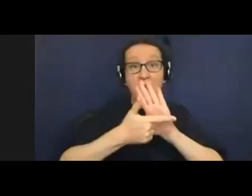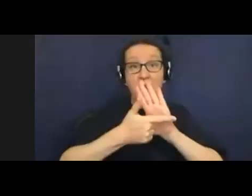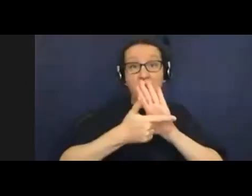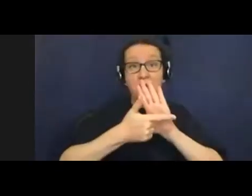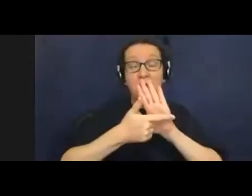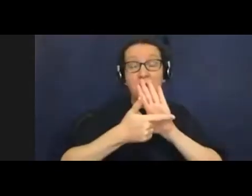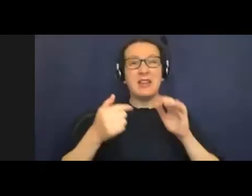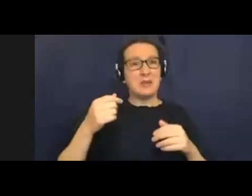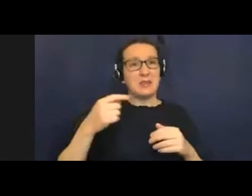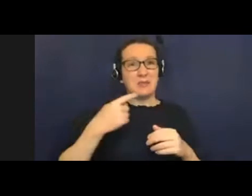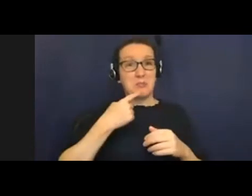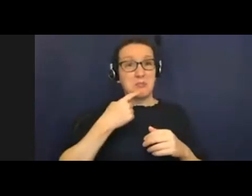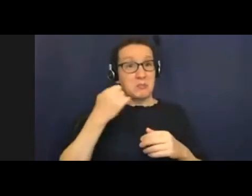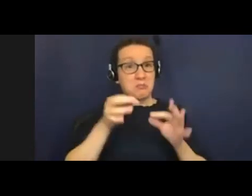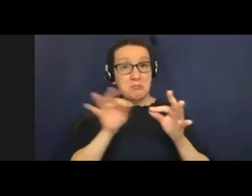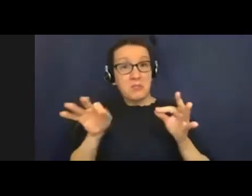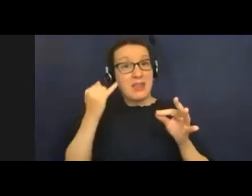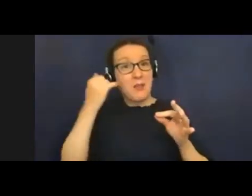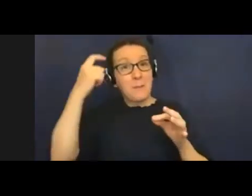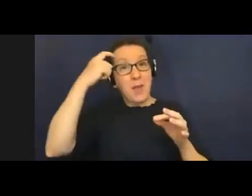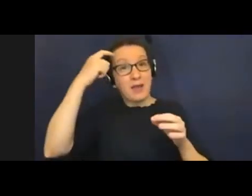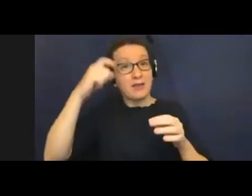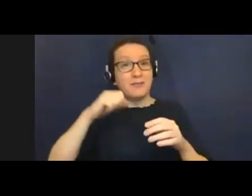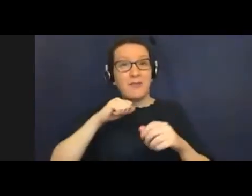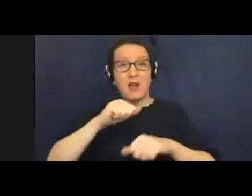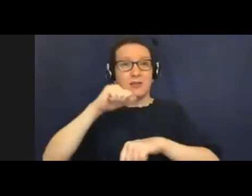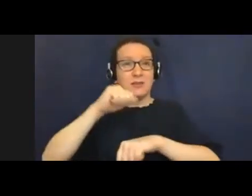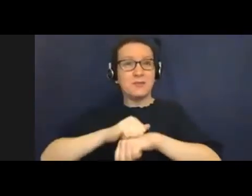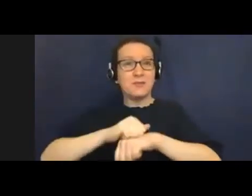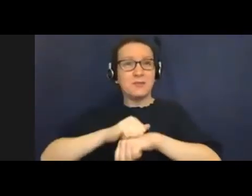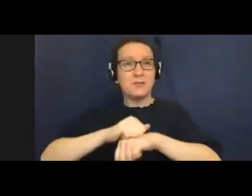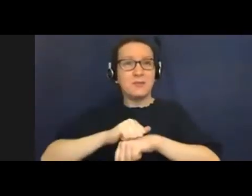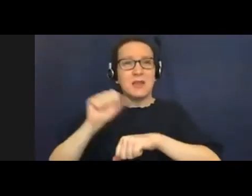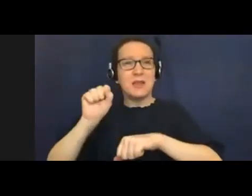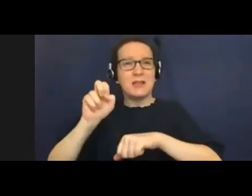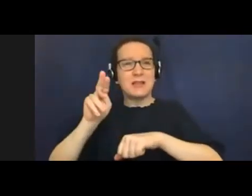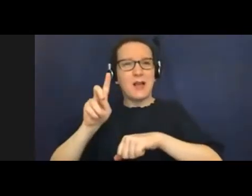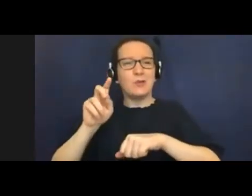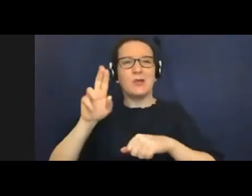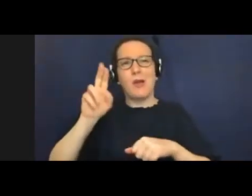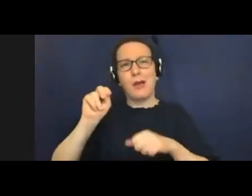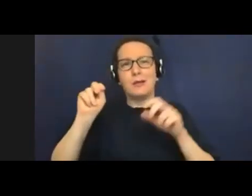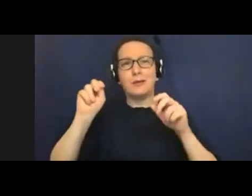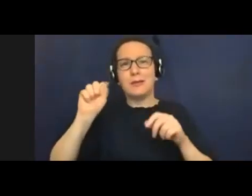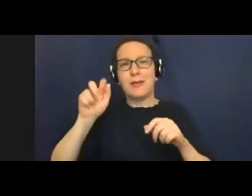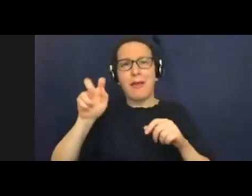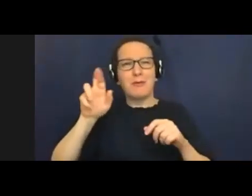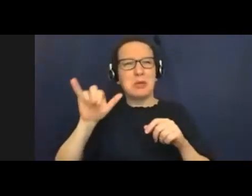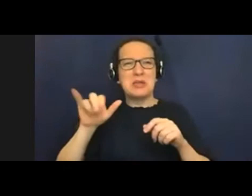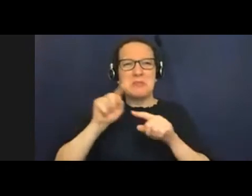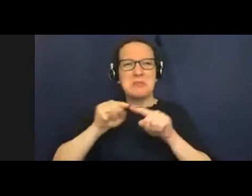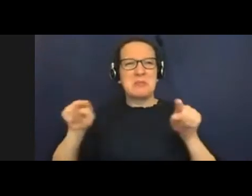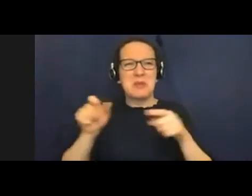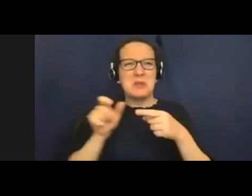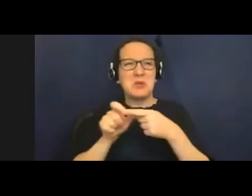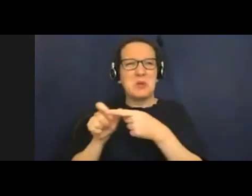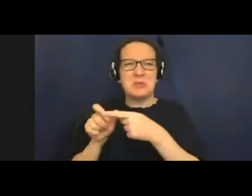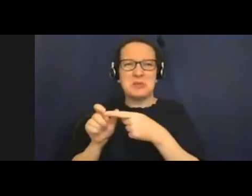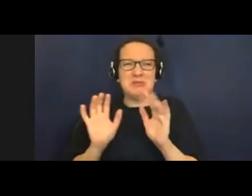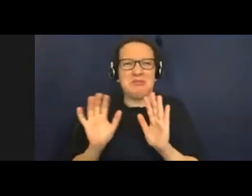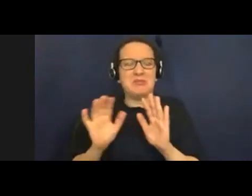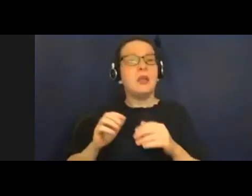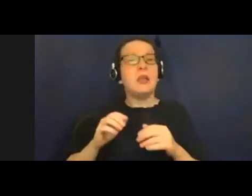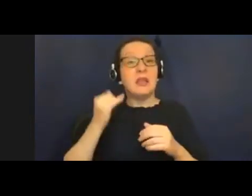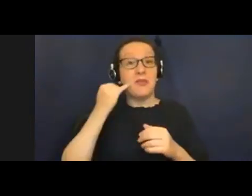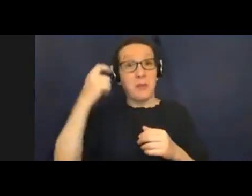terms, then you are not allowed to vote or run for office. Many election laws also have clauses